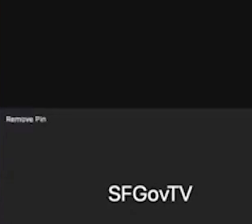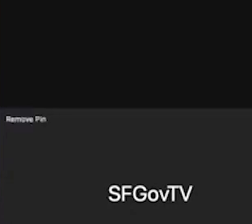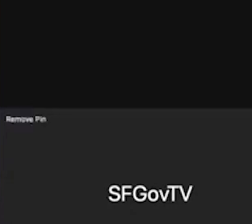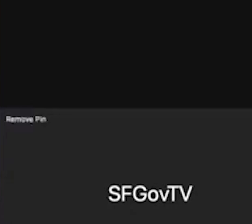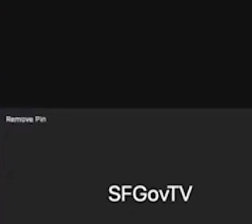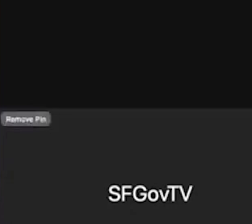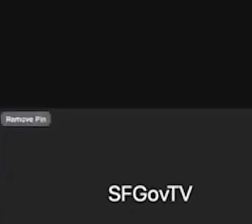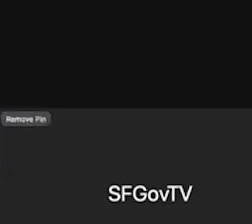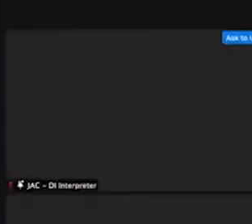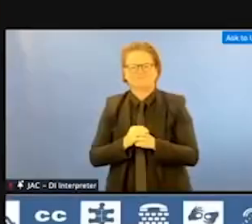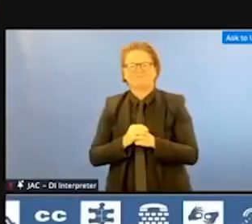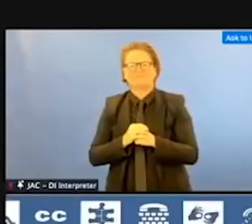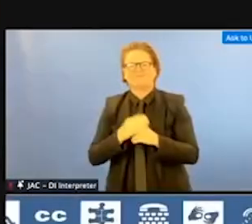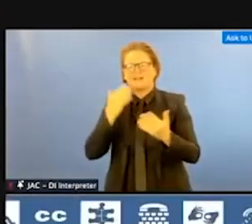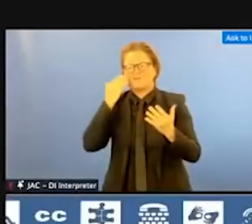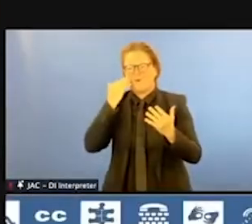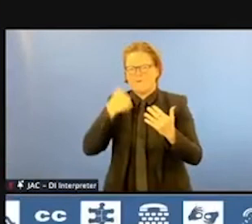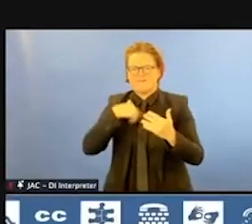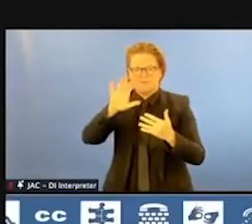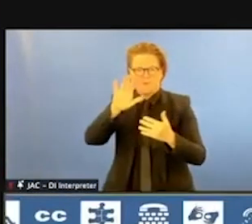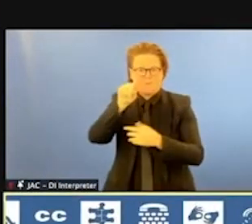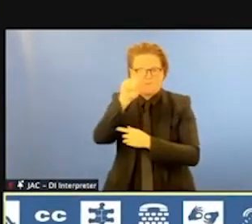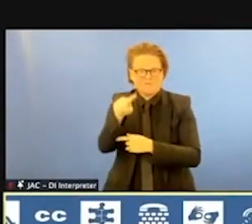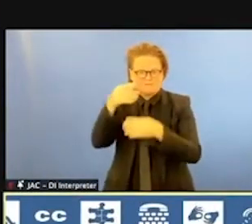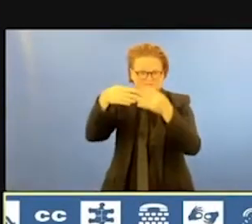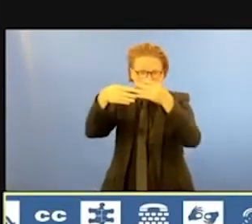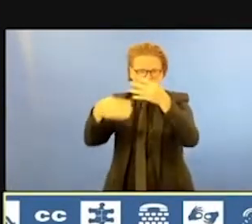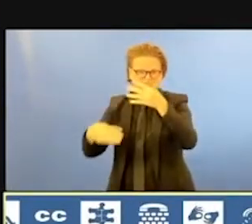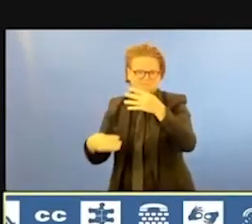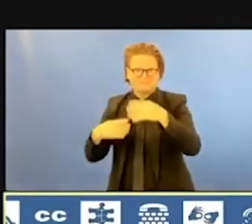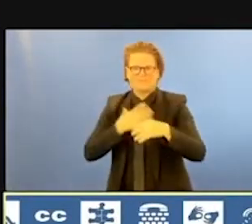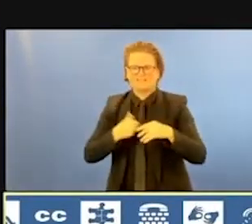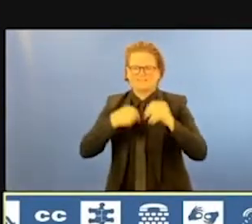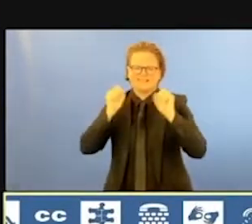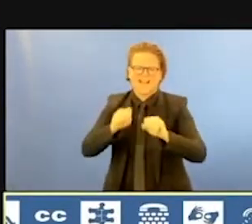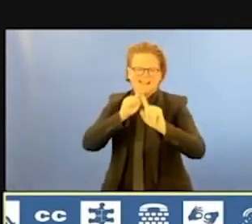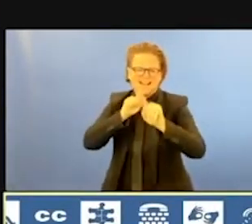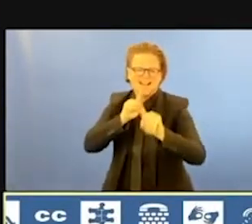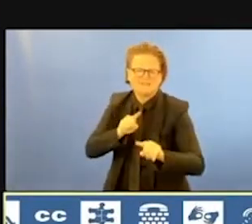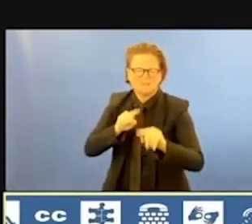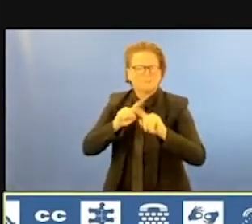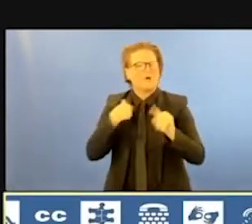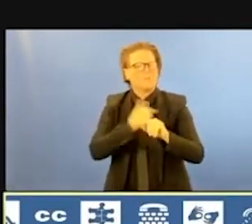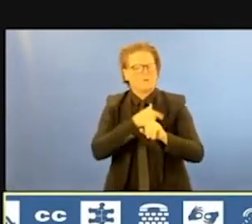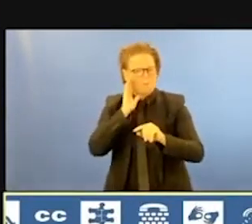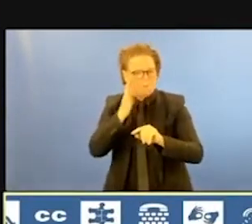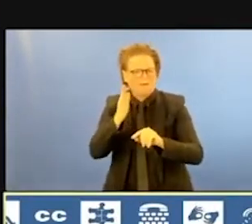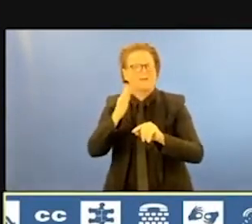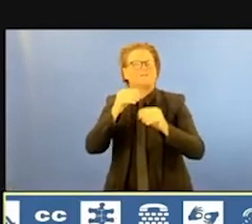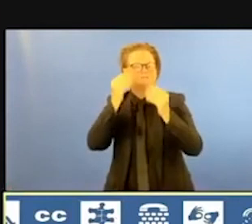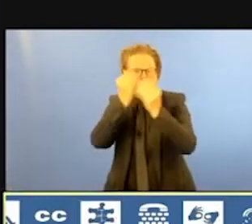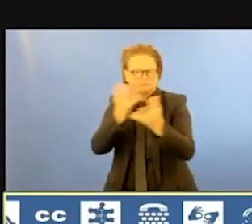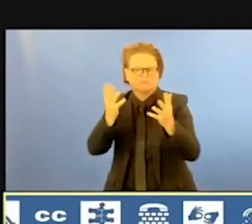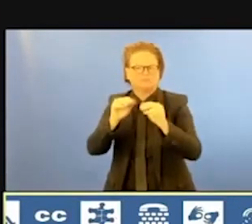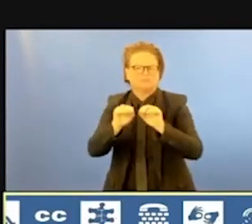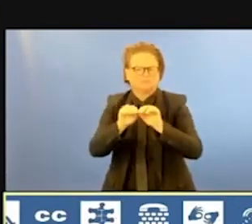to everything, and so I just wanted to give you a little bit more information about the Mayor's Office on Disability. Our website